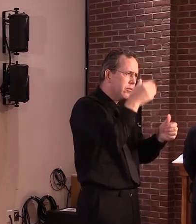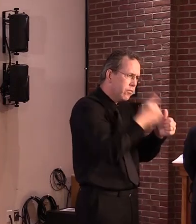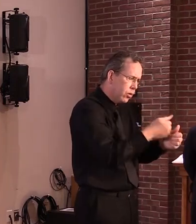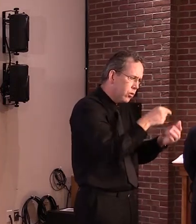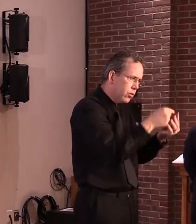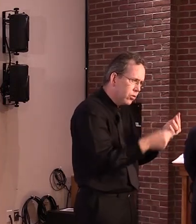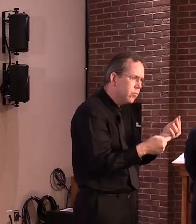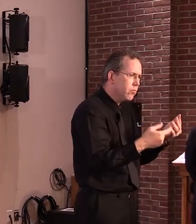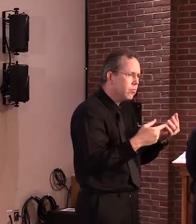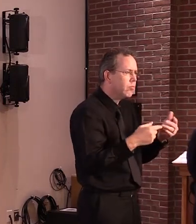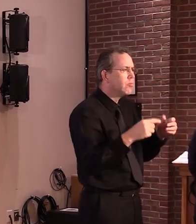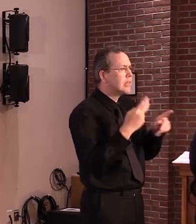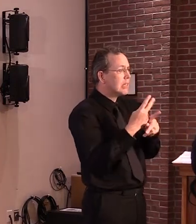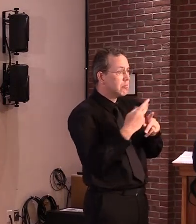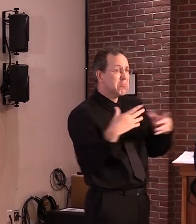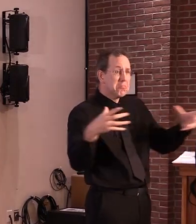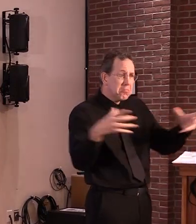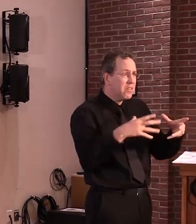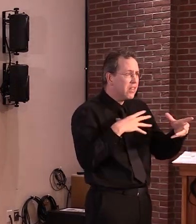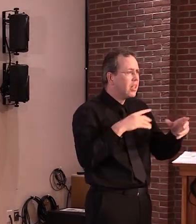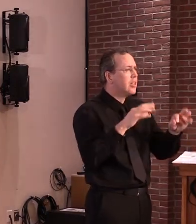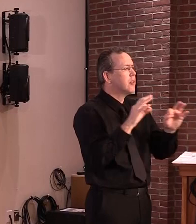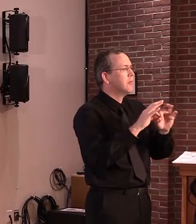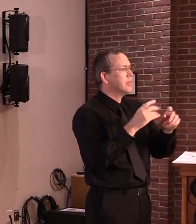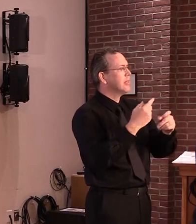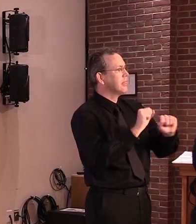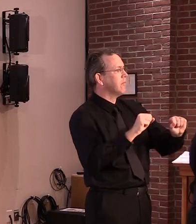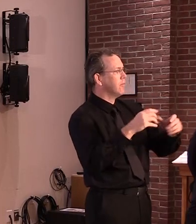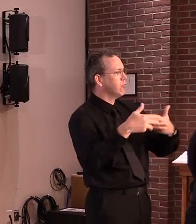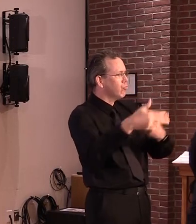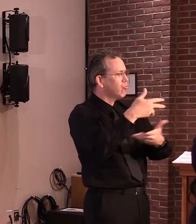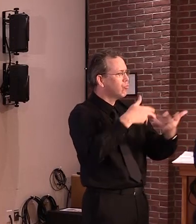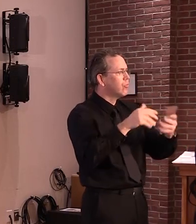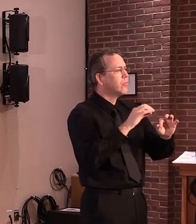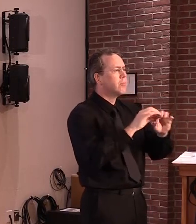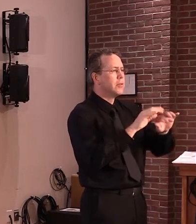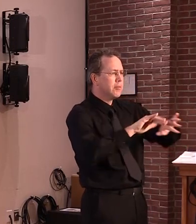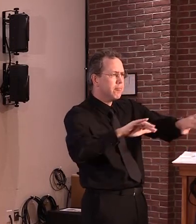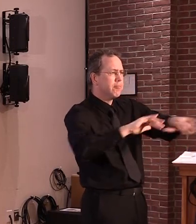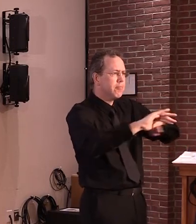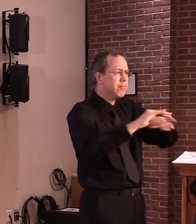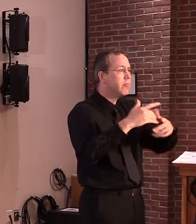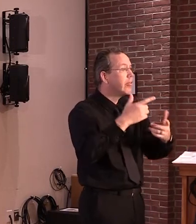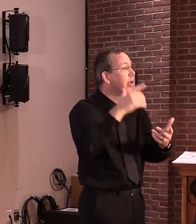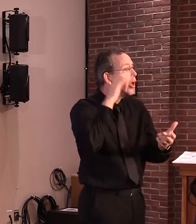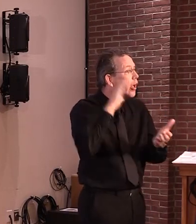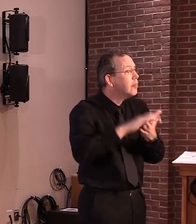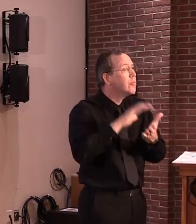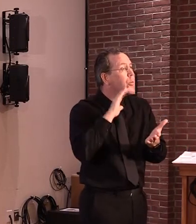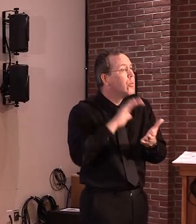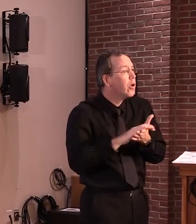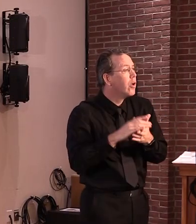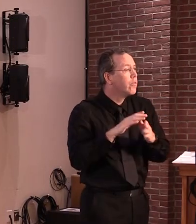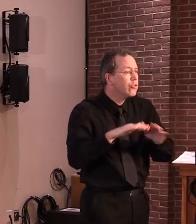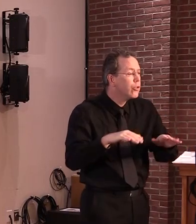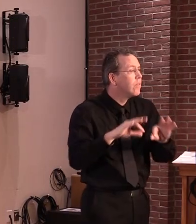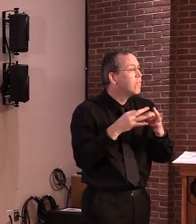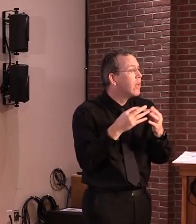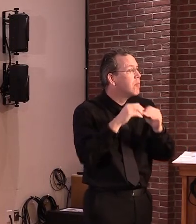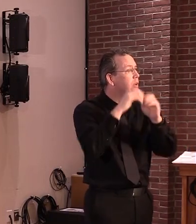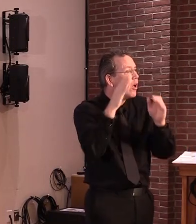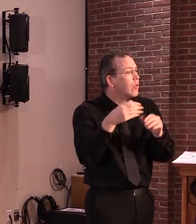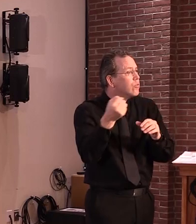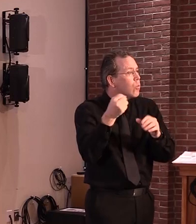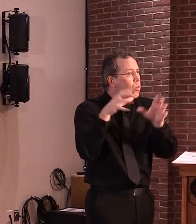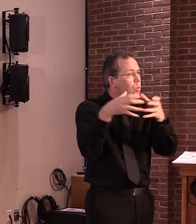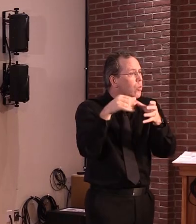within a vicinity of each other and not expect a lot of virus transmission if one of them happened to have the virus. And as